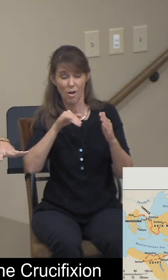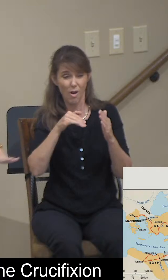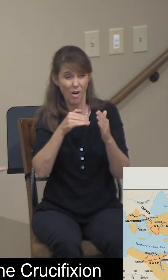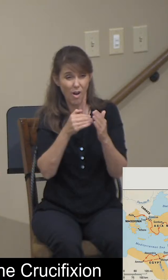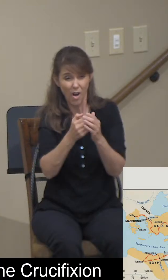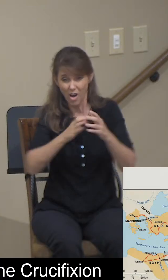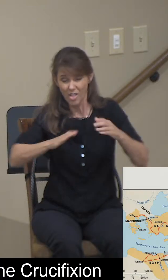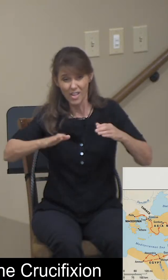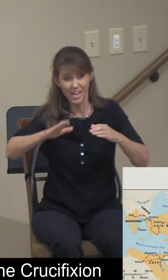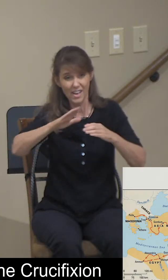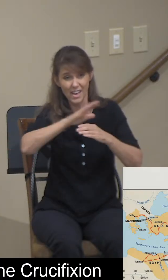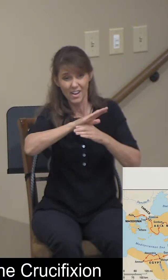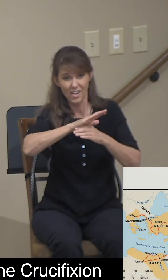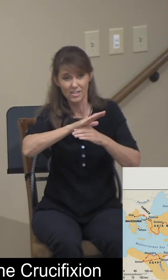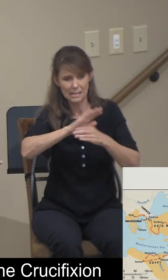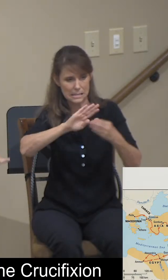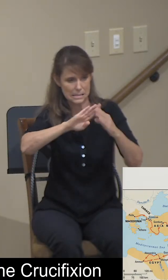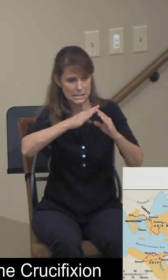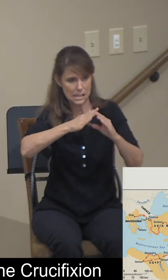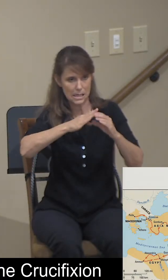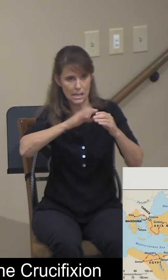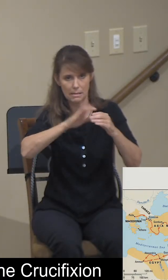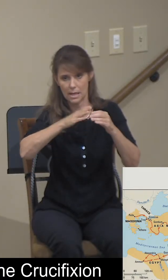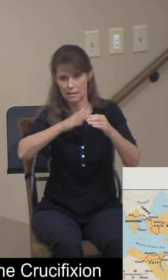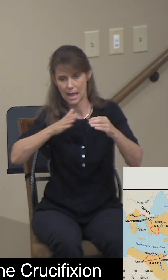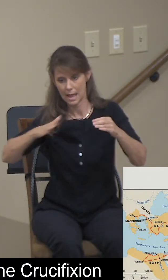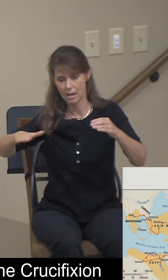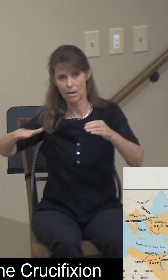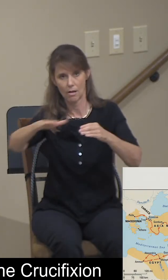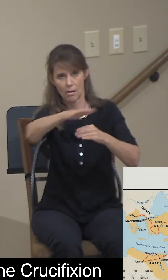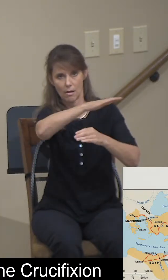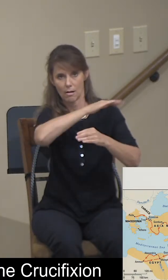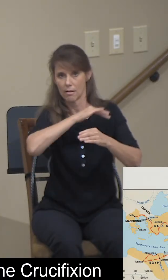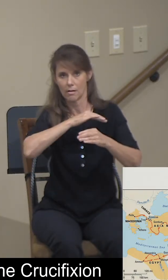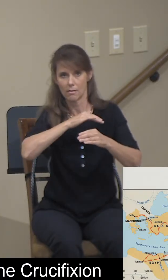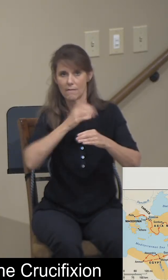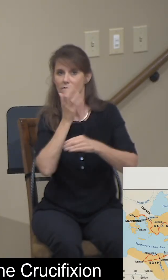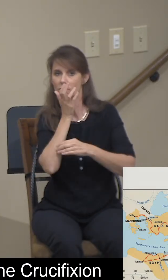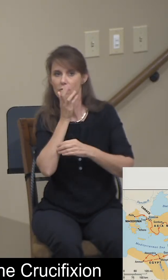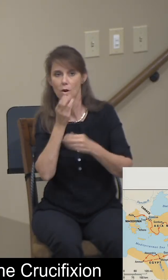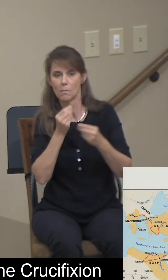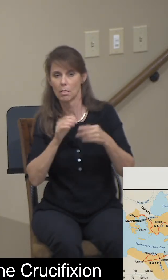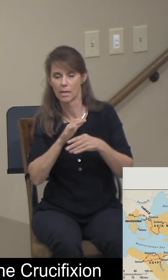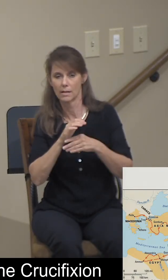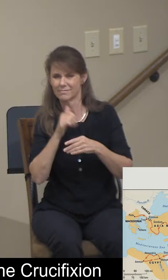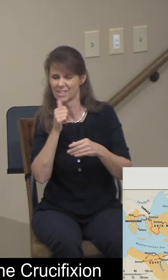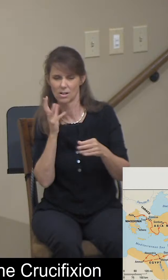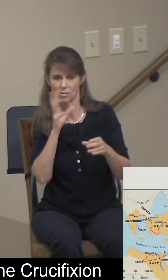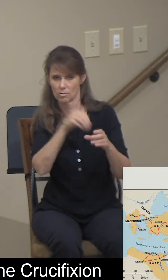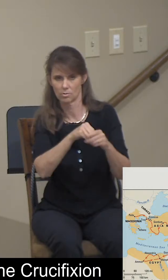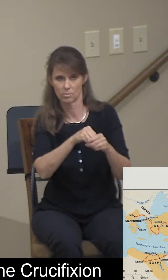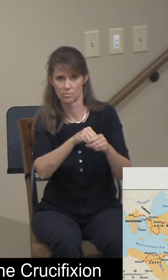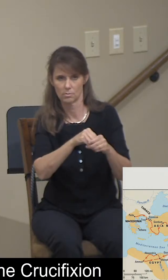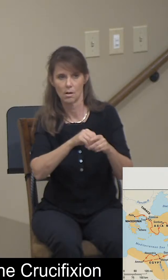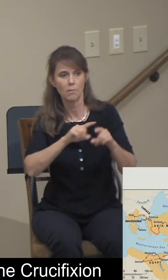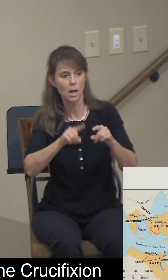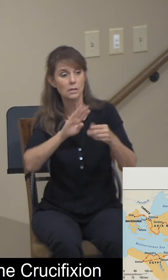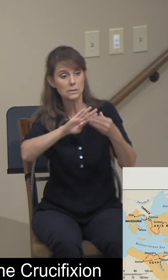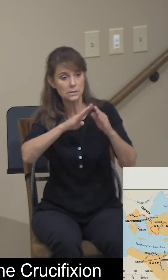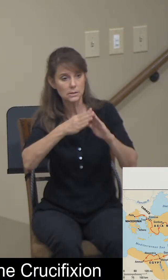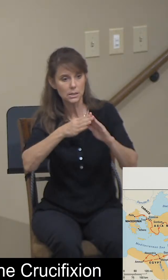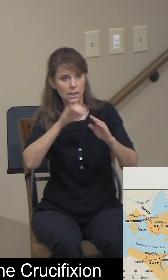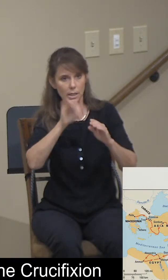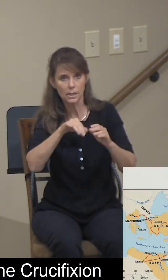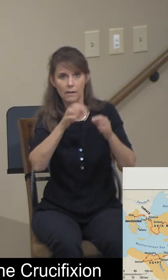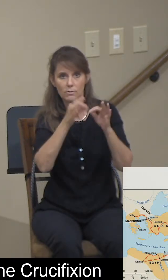becomes dependent on that particular city and that particular location. But what made the city so important